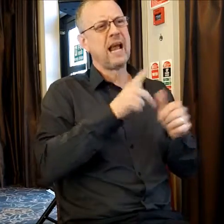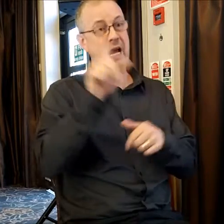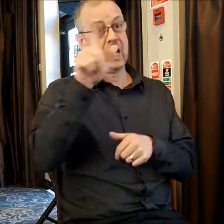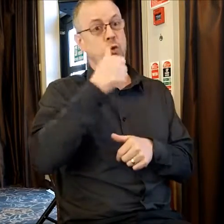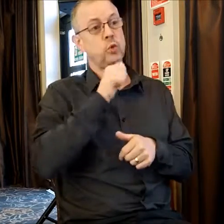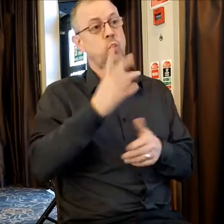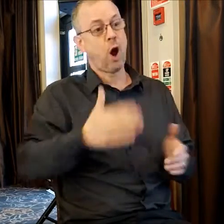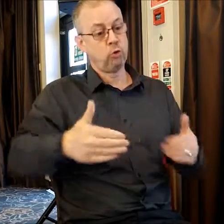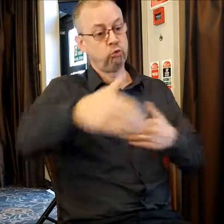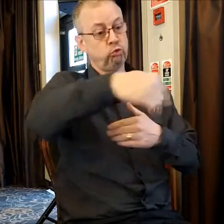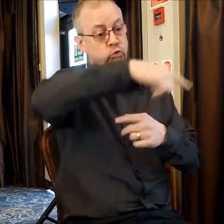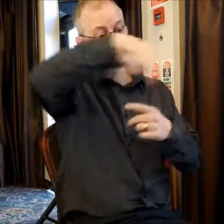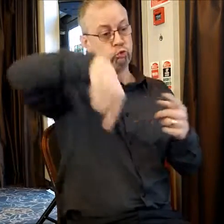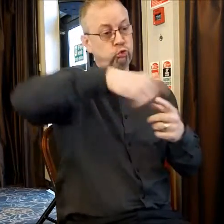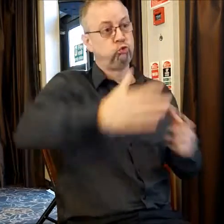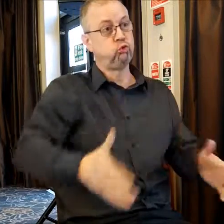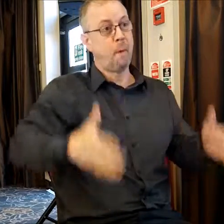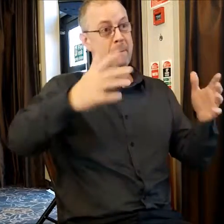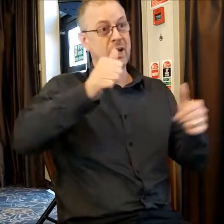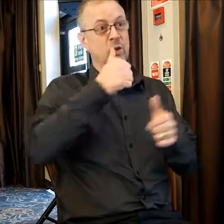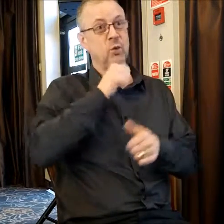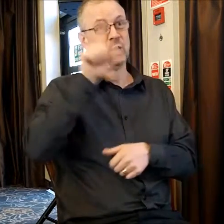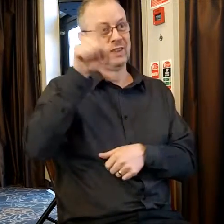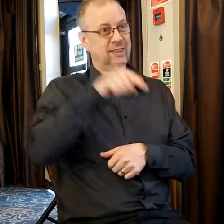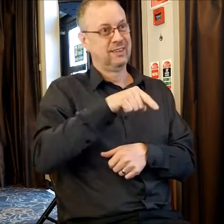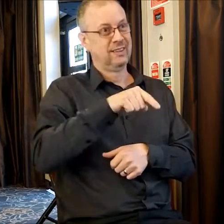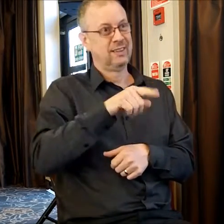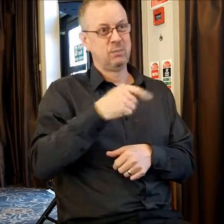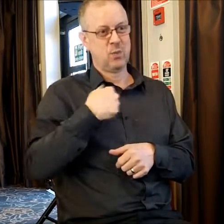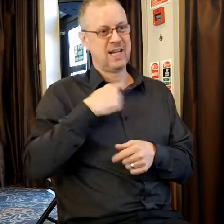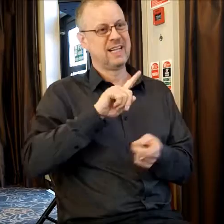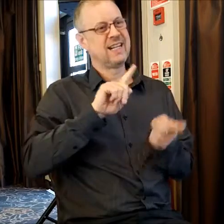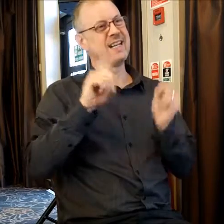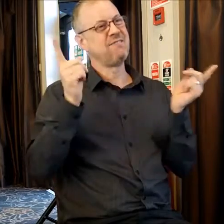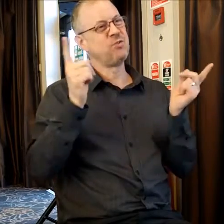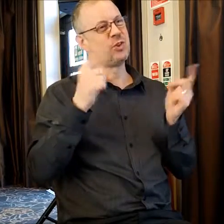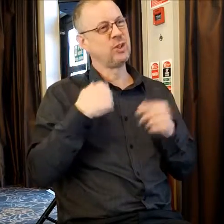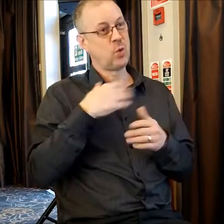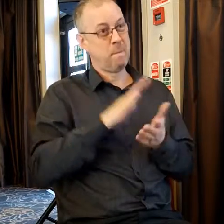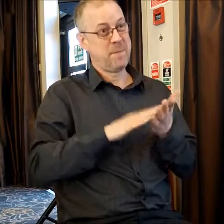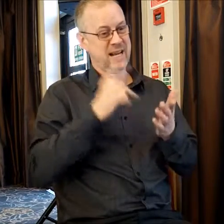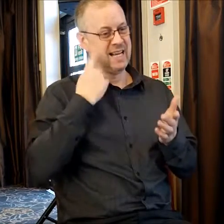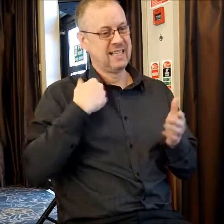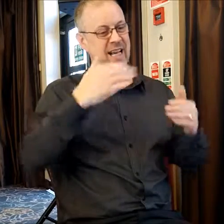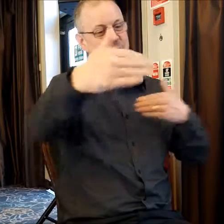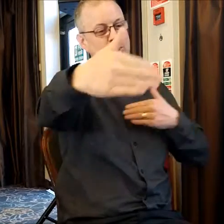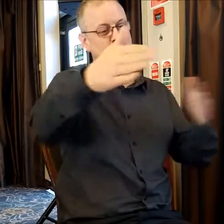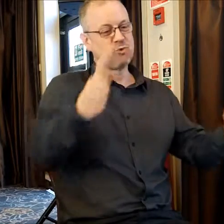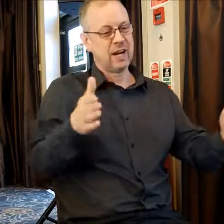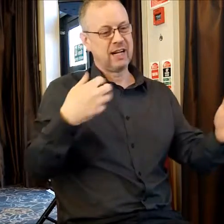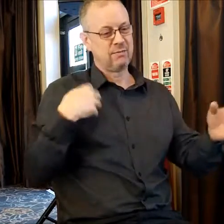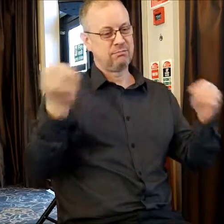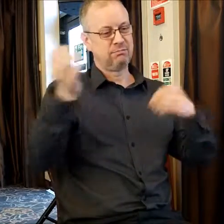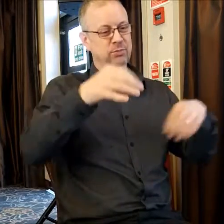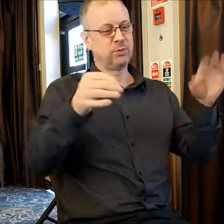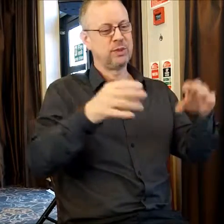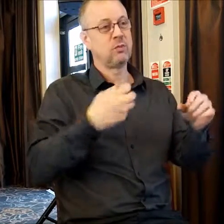So we're the only people who are doing this. What it means is that we can ship into ports in West Africa, and then we can, using a